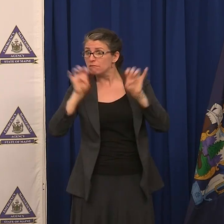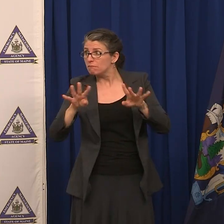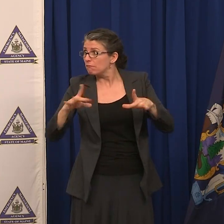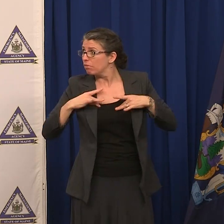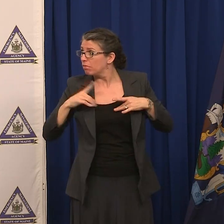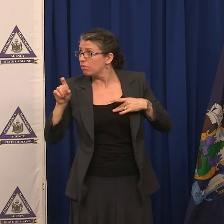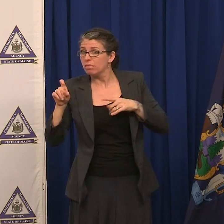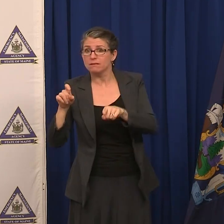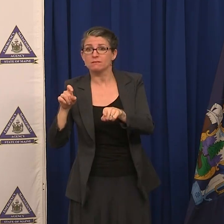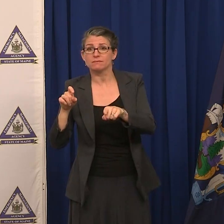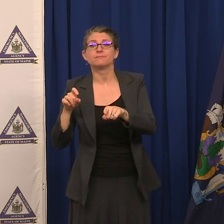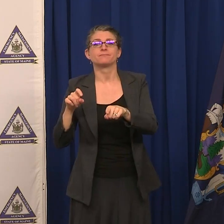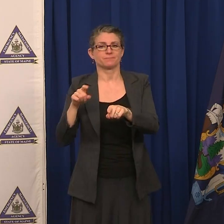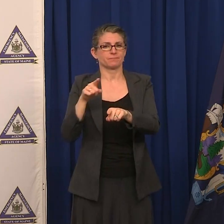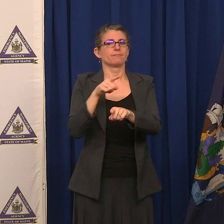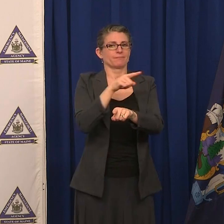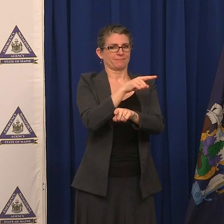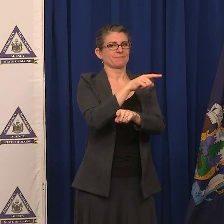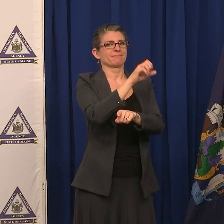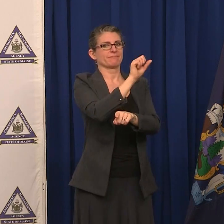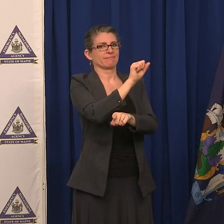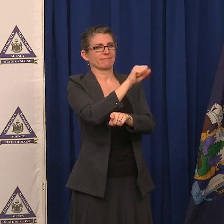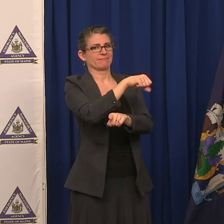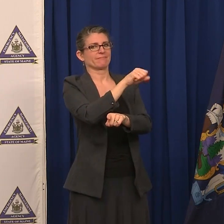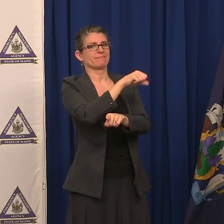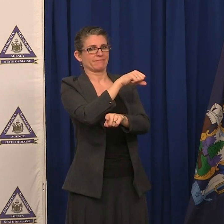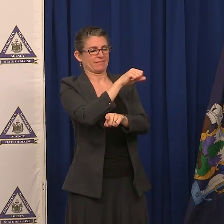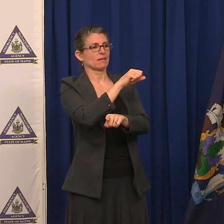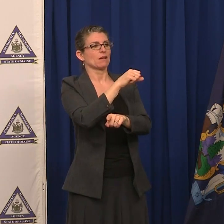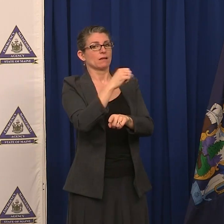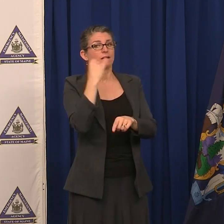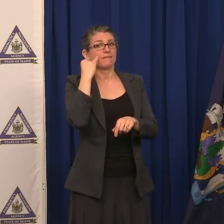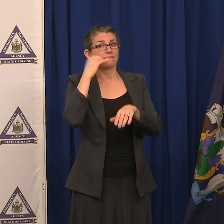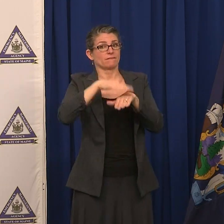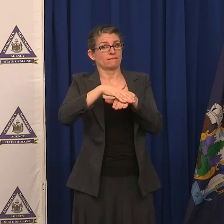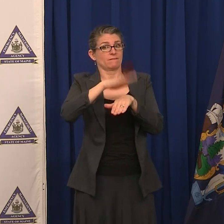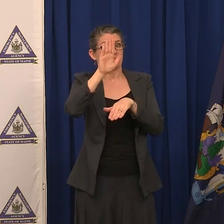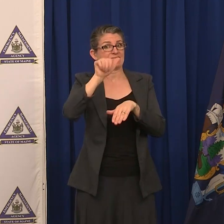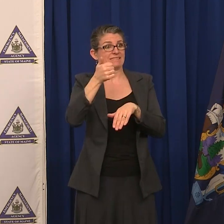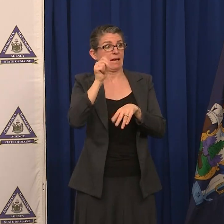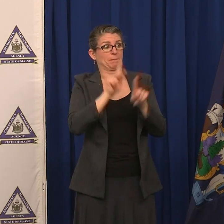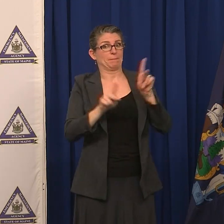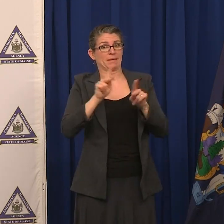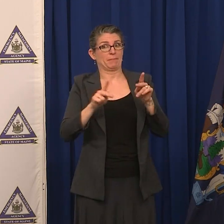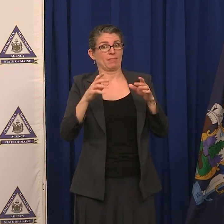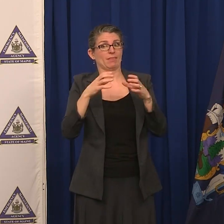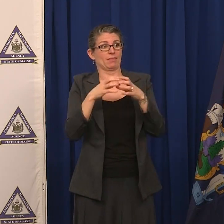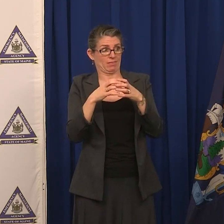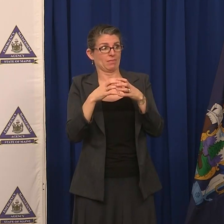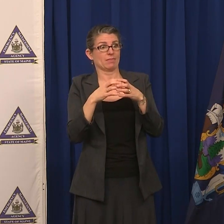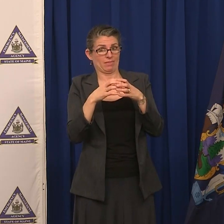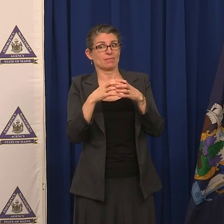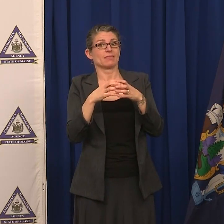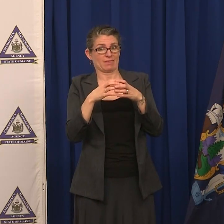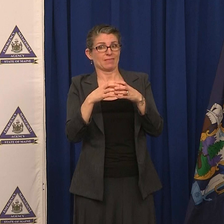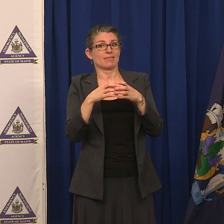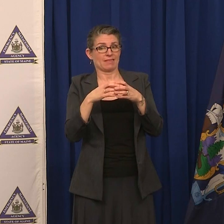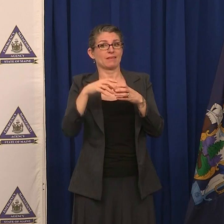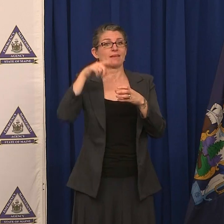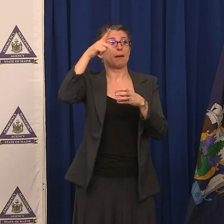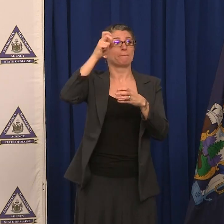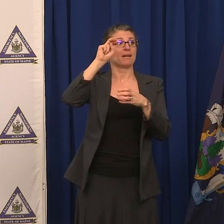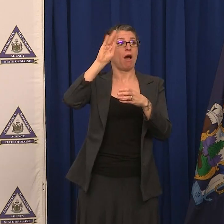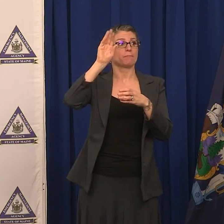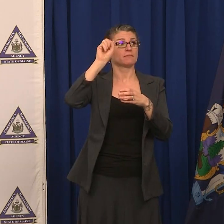in Penobscot, I believe 10 in Kennebec, but that might be changing once we define where the counties are from.